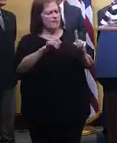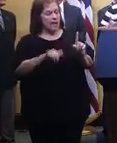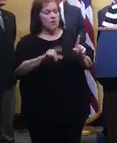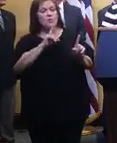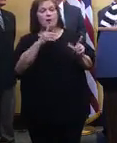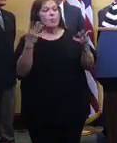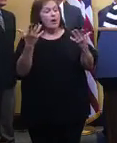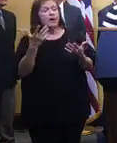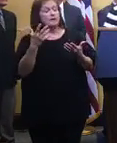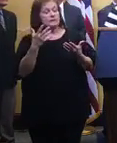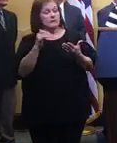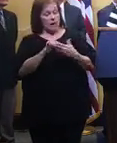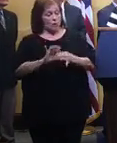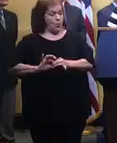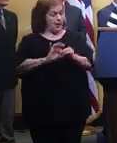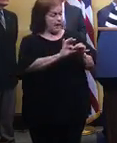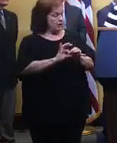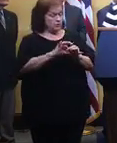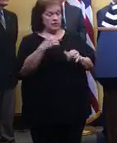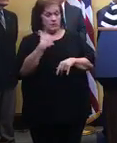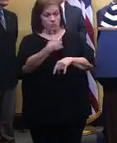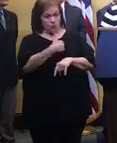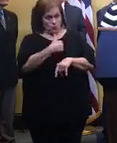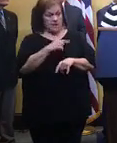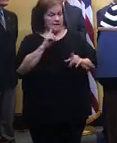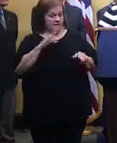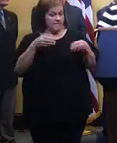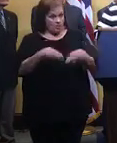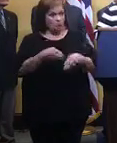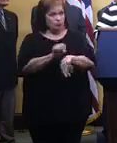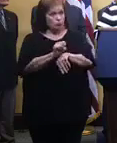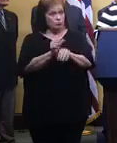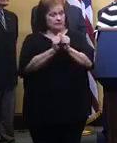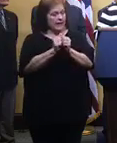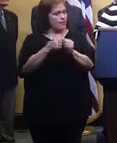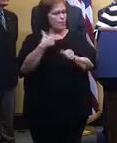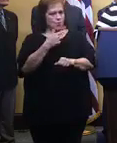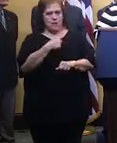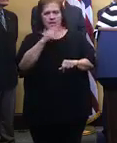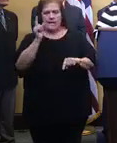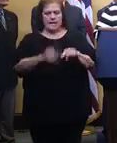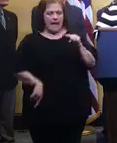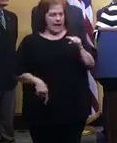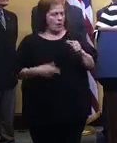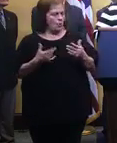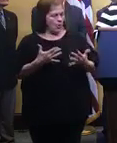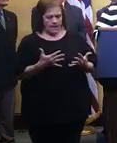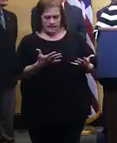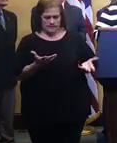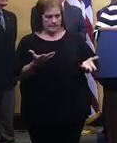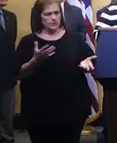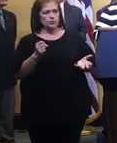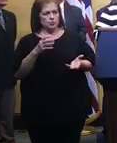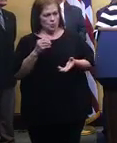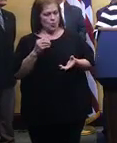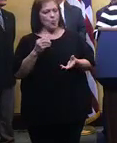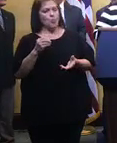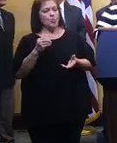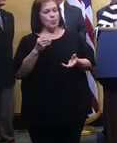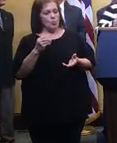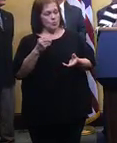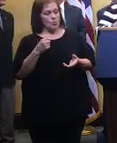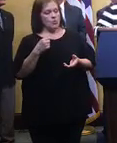really that coordination that we have been so really focused on. We can't wait. And we're so